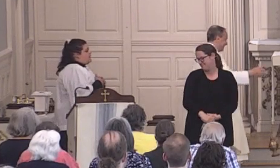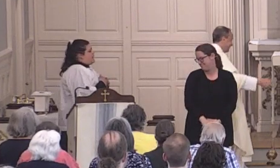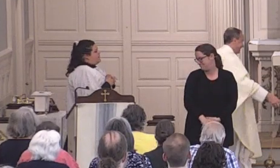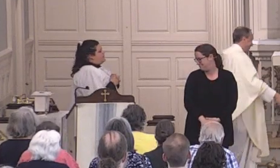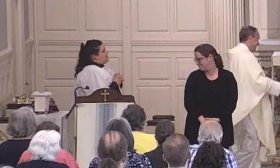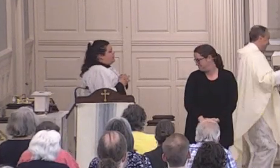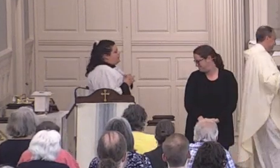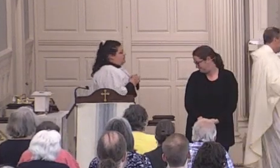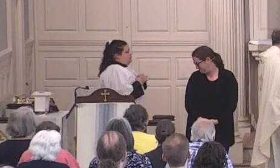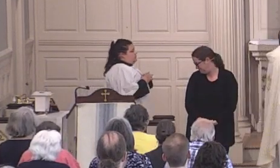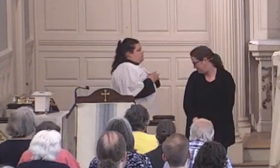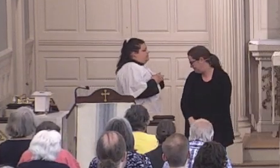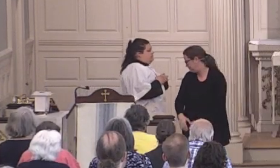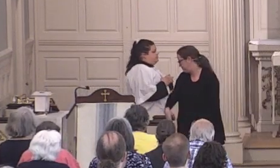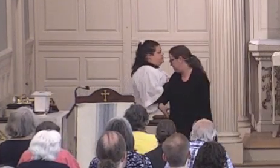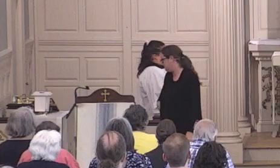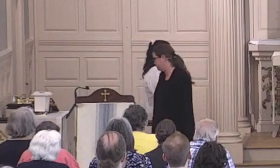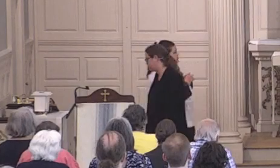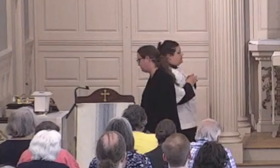Amen.